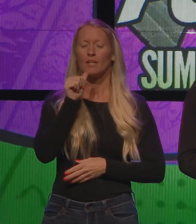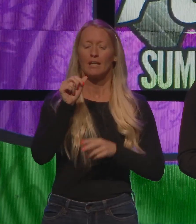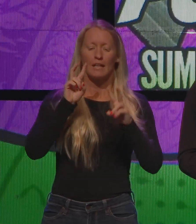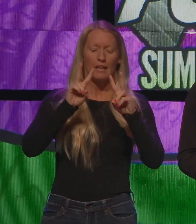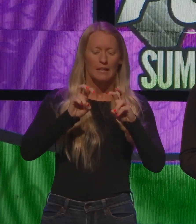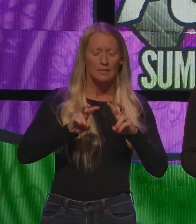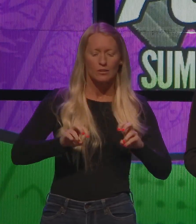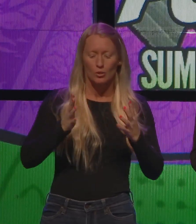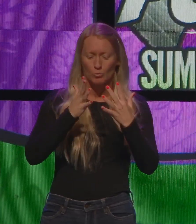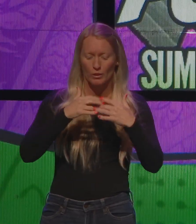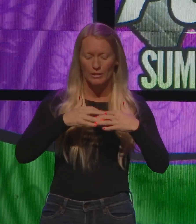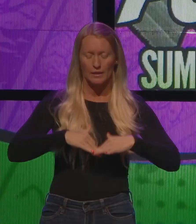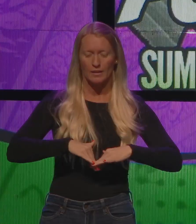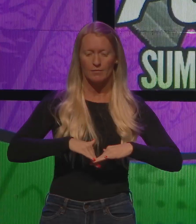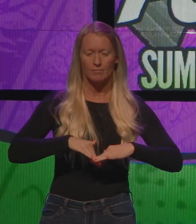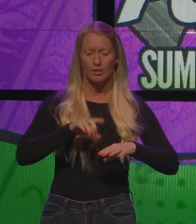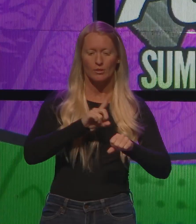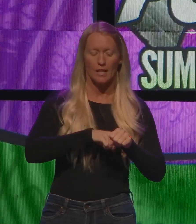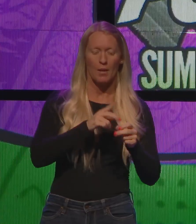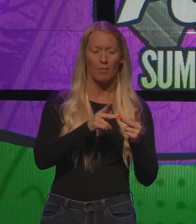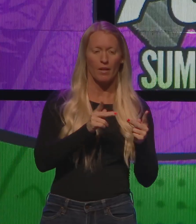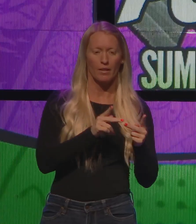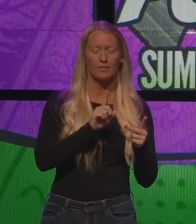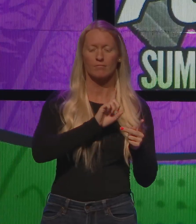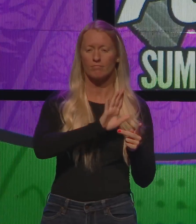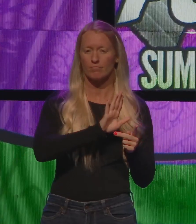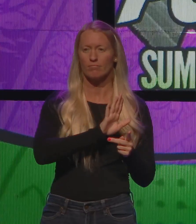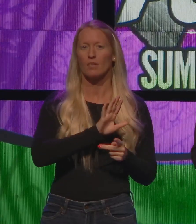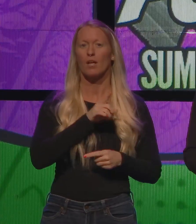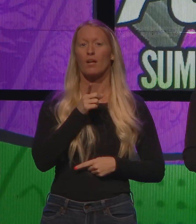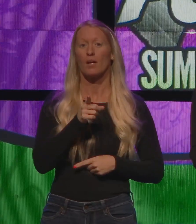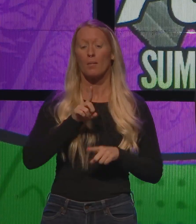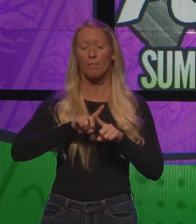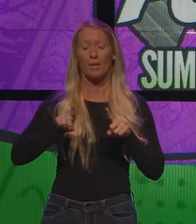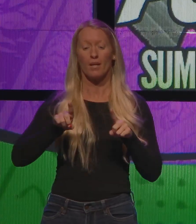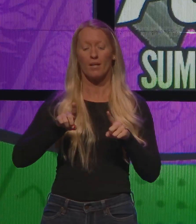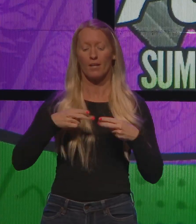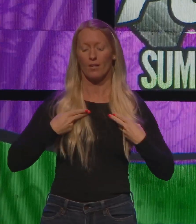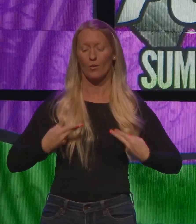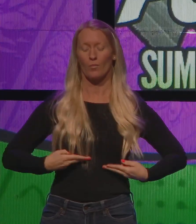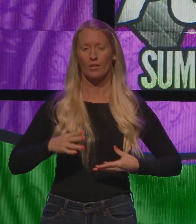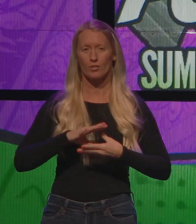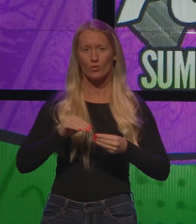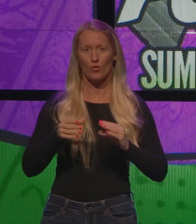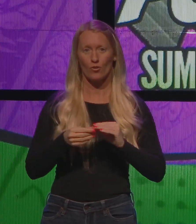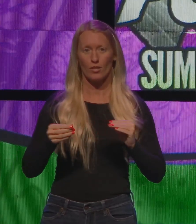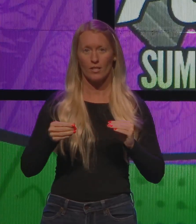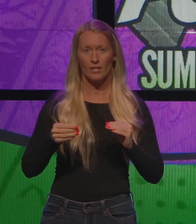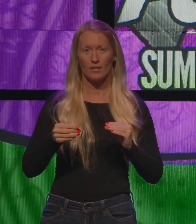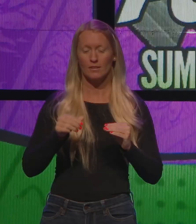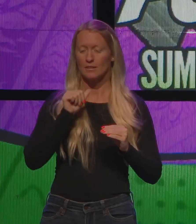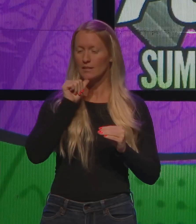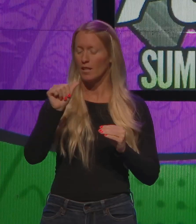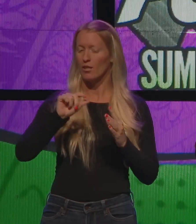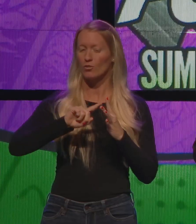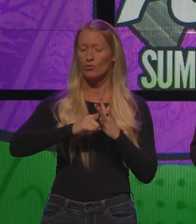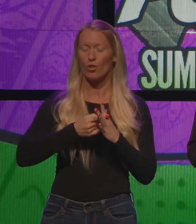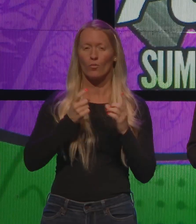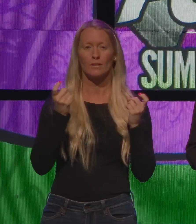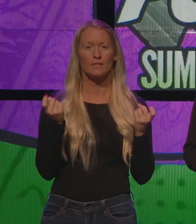that. But the human story does not begin with sin. It begins with